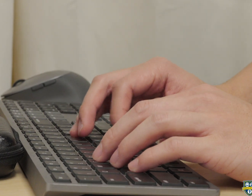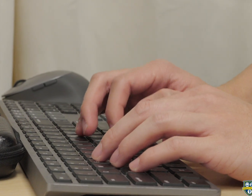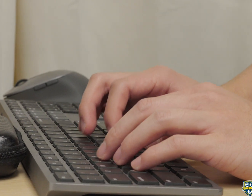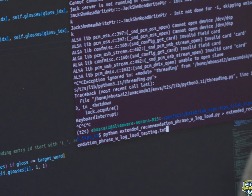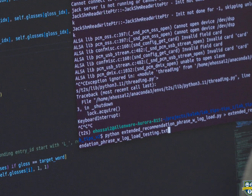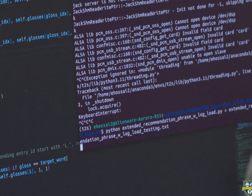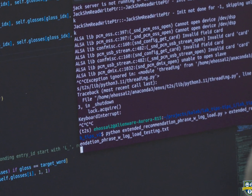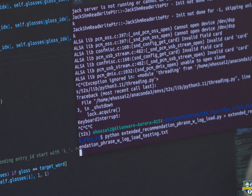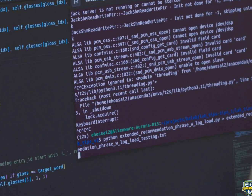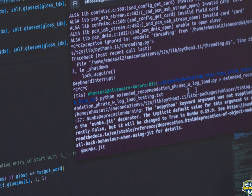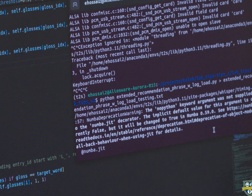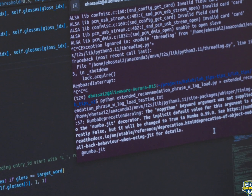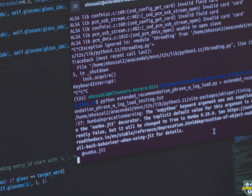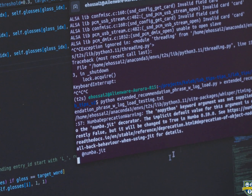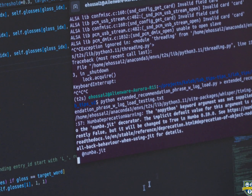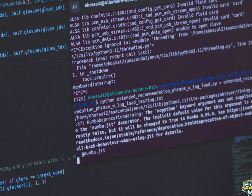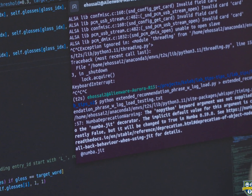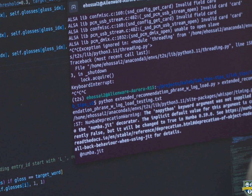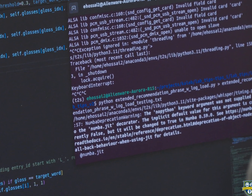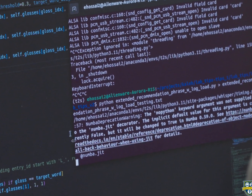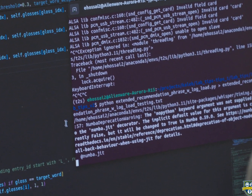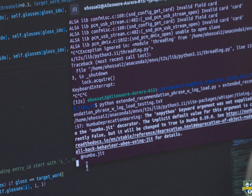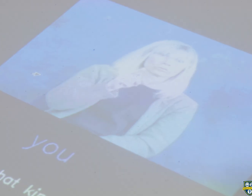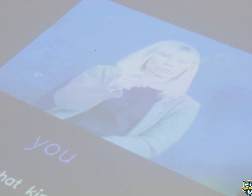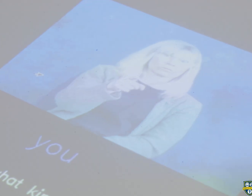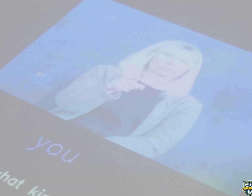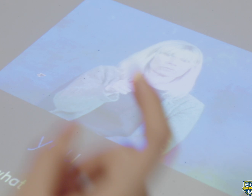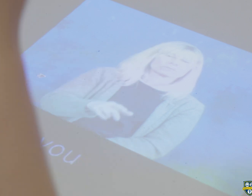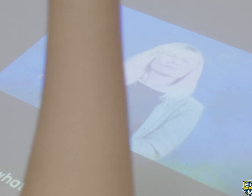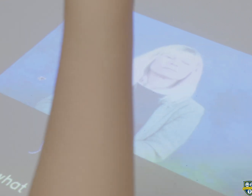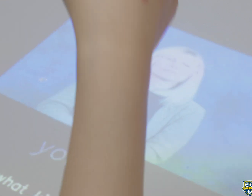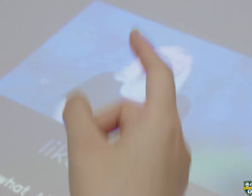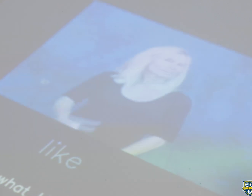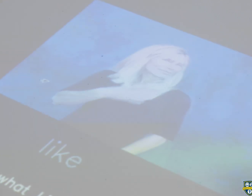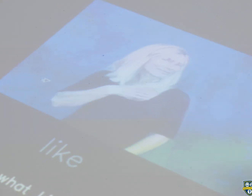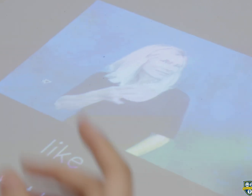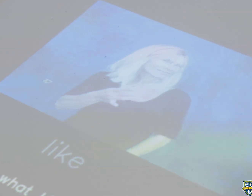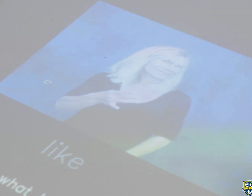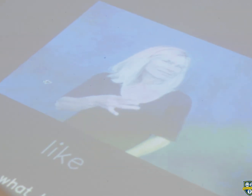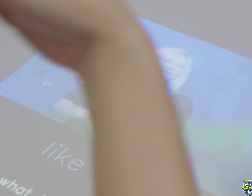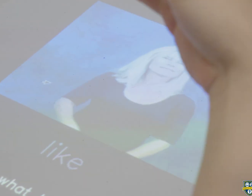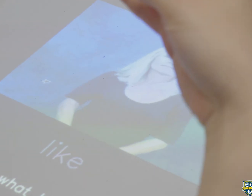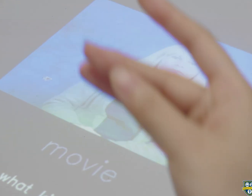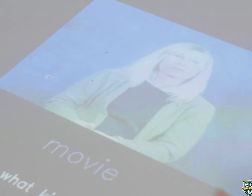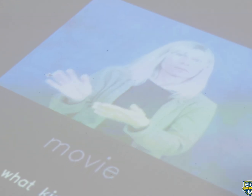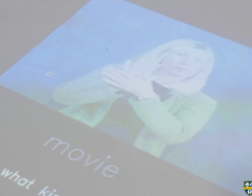we basically stitch retrieved ASL videos into full sentences. We also look at some alternative display